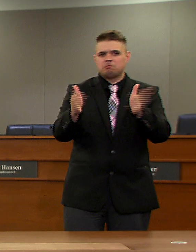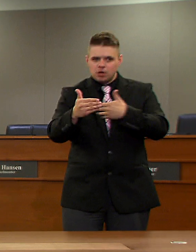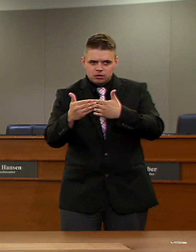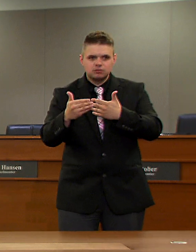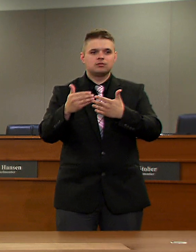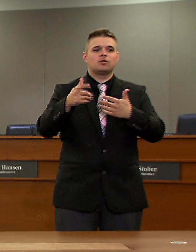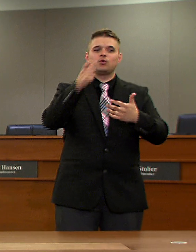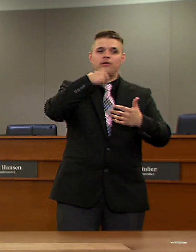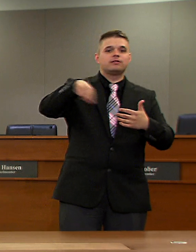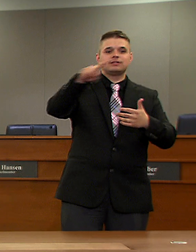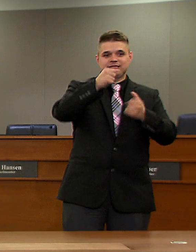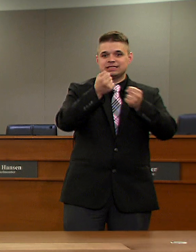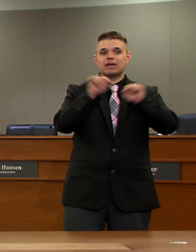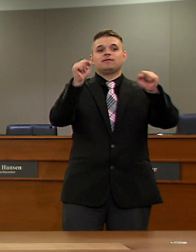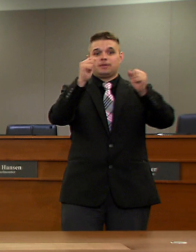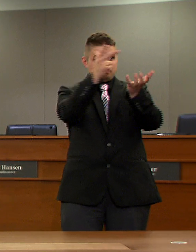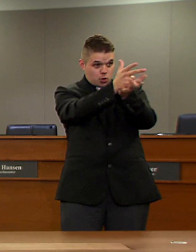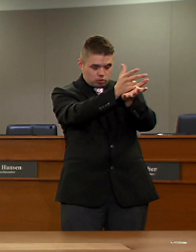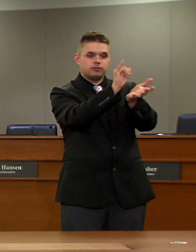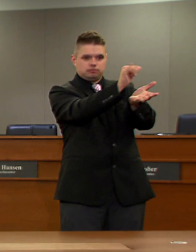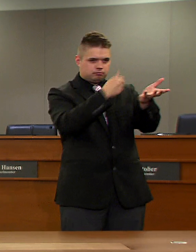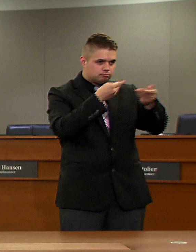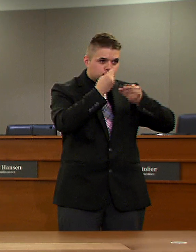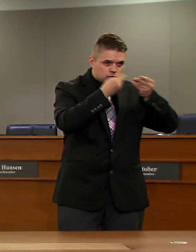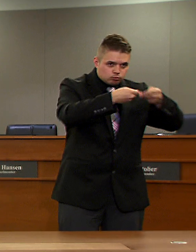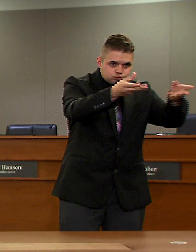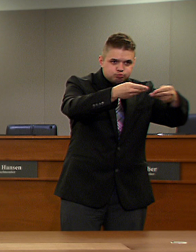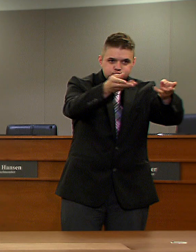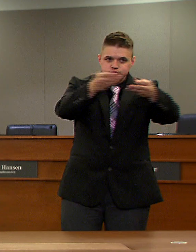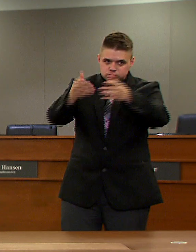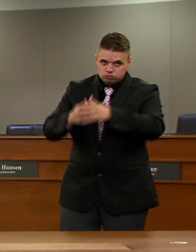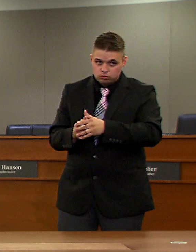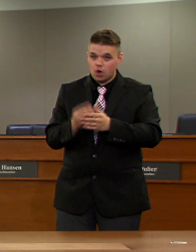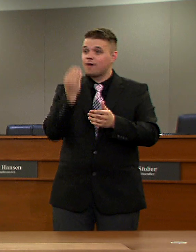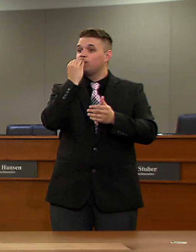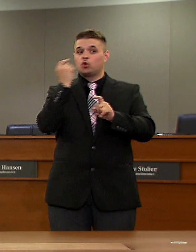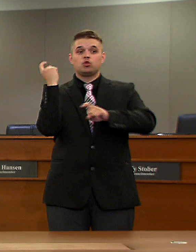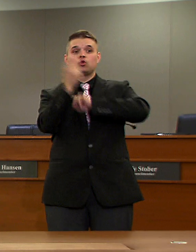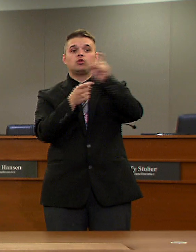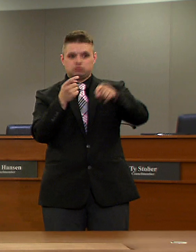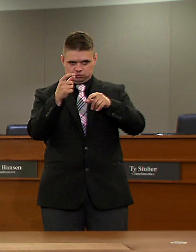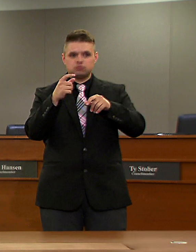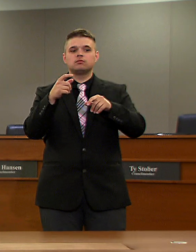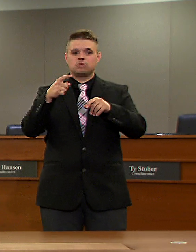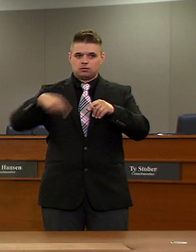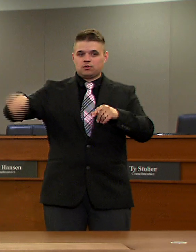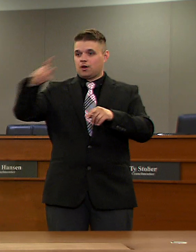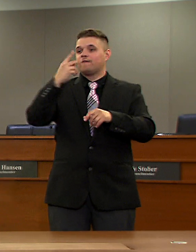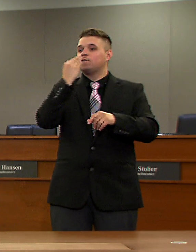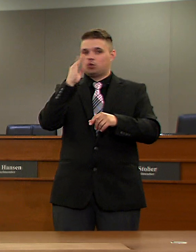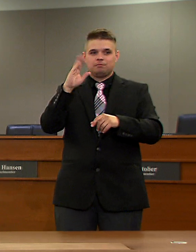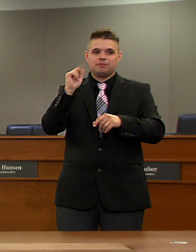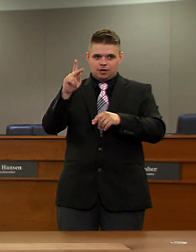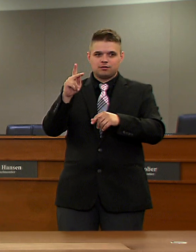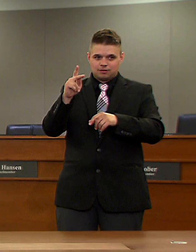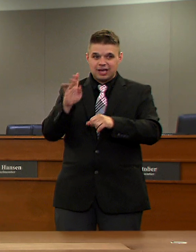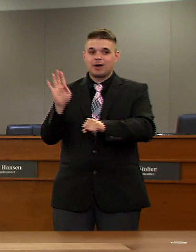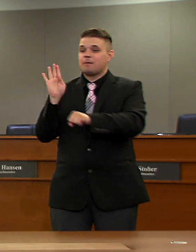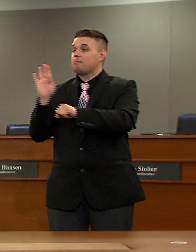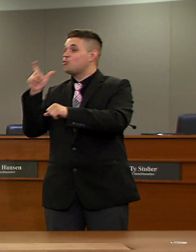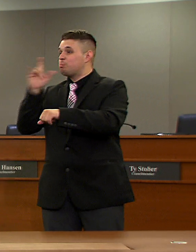safe parking zone. Food donations must come from food banks or commercial food